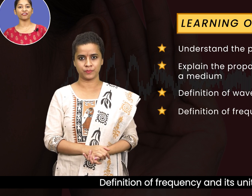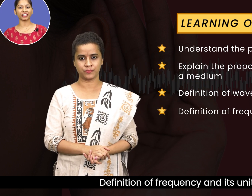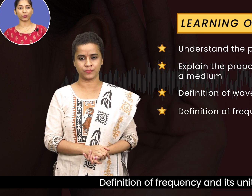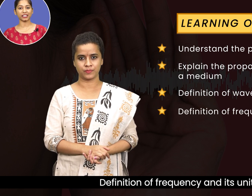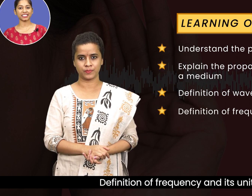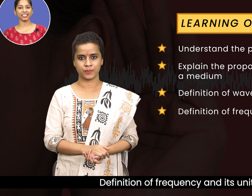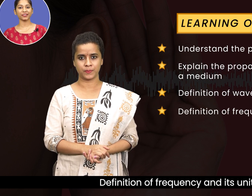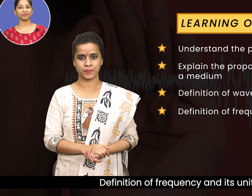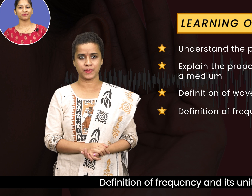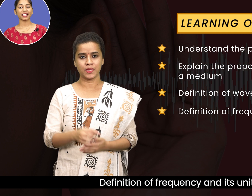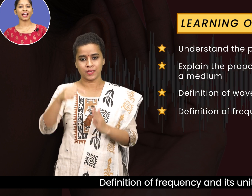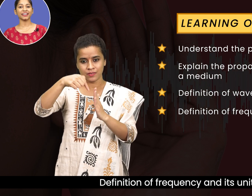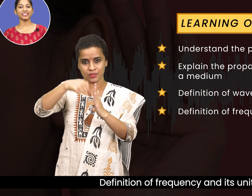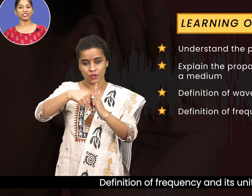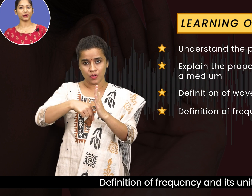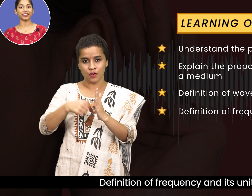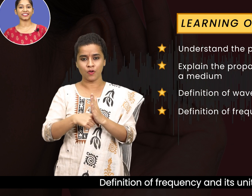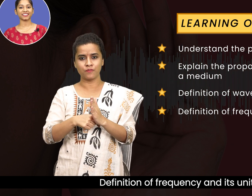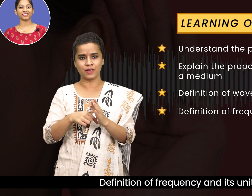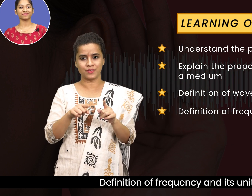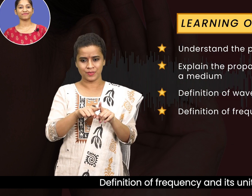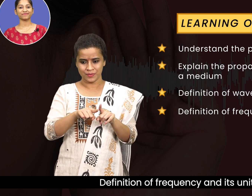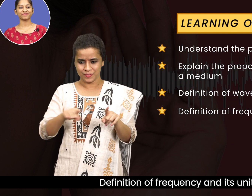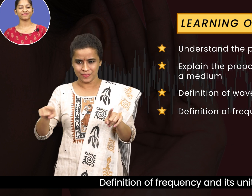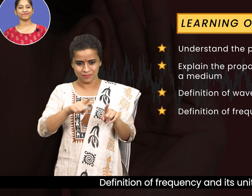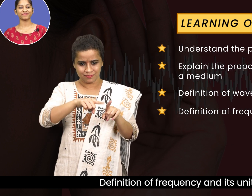definition of frequency and its unit,